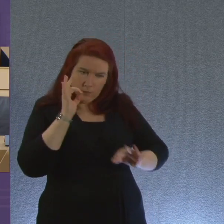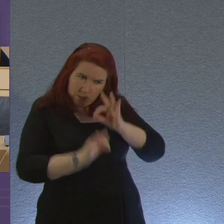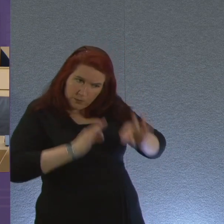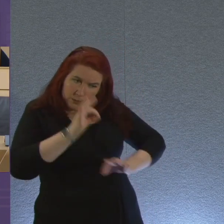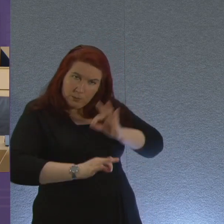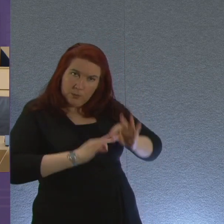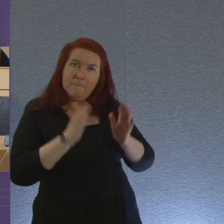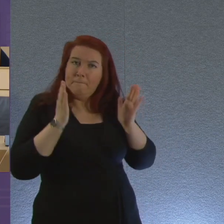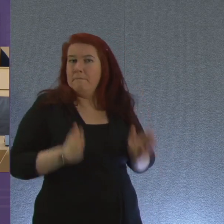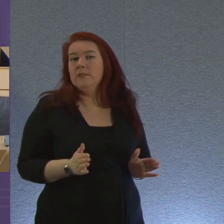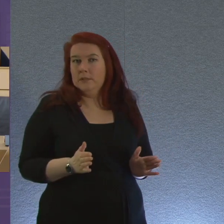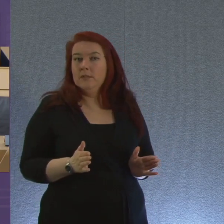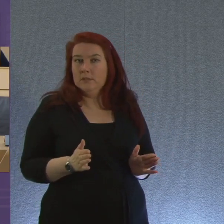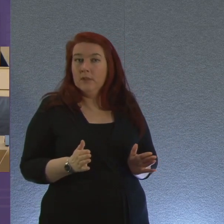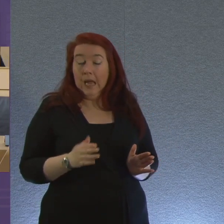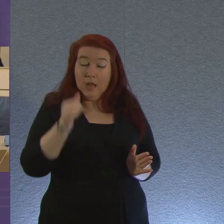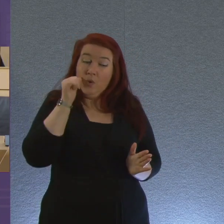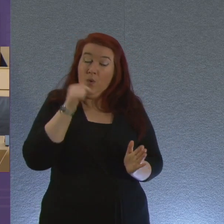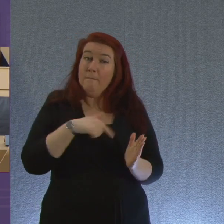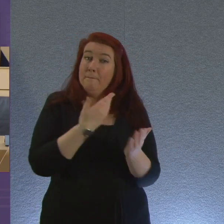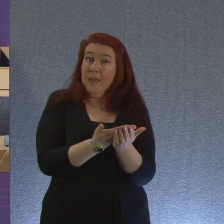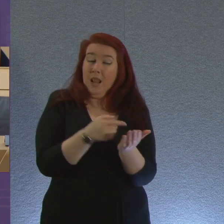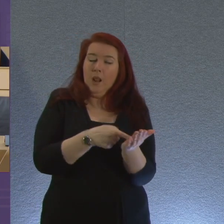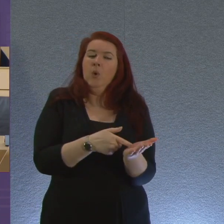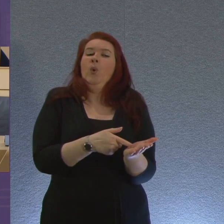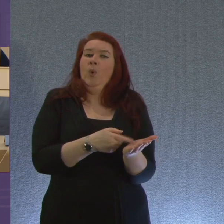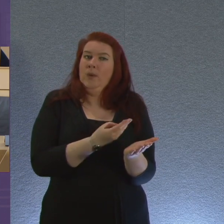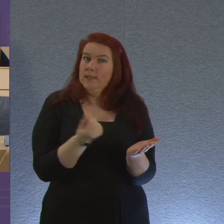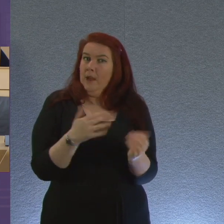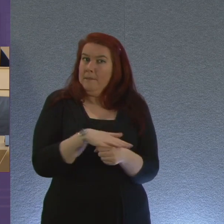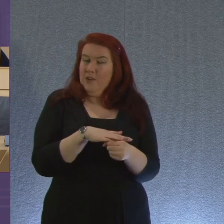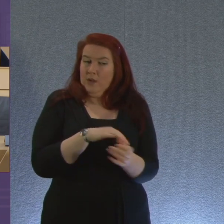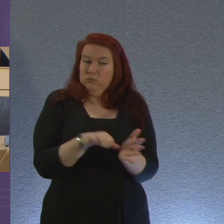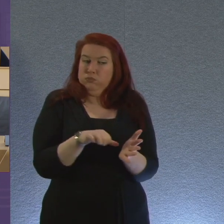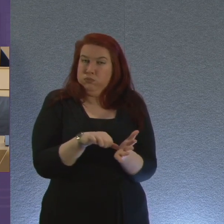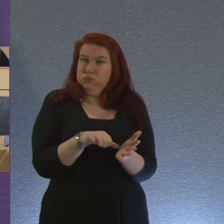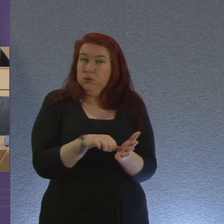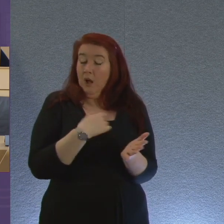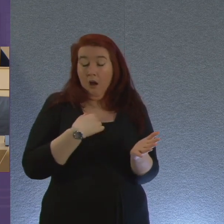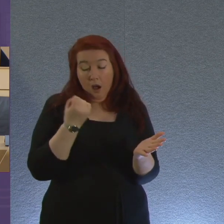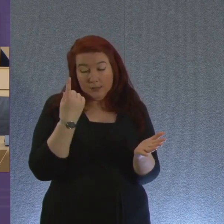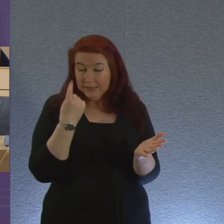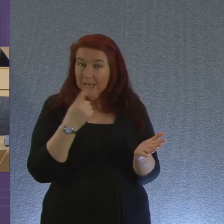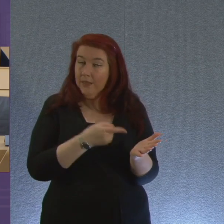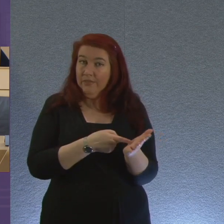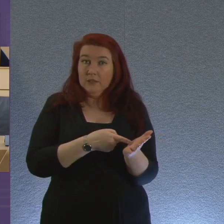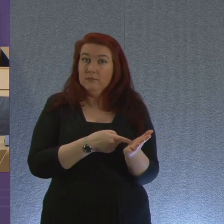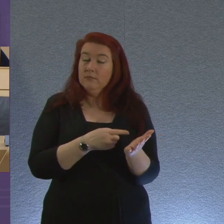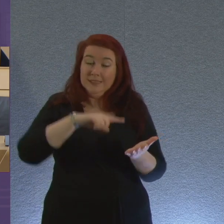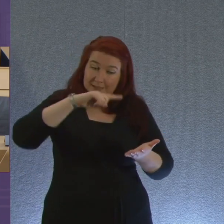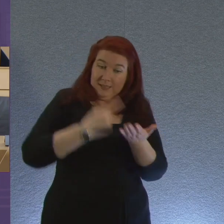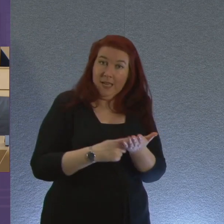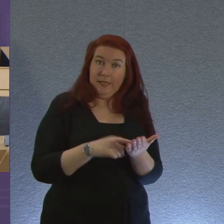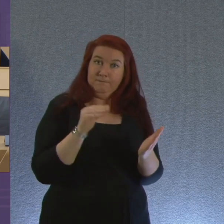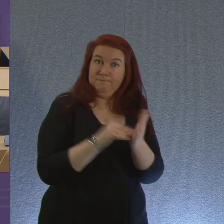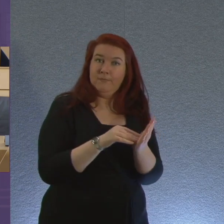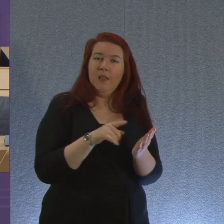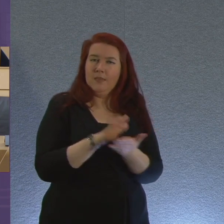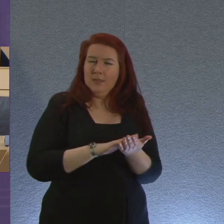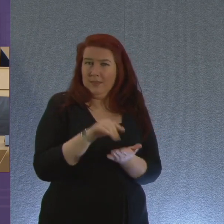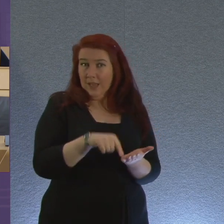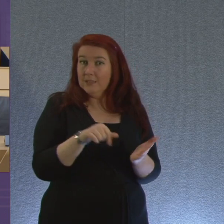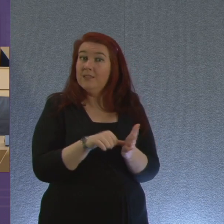tackles some difficult areas, and I can see that difficult decisions are having to be made and indeed